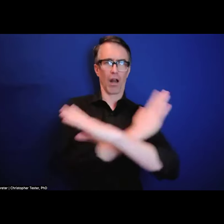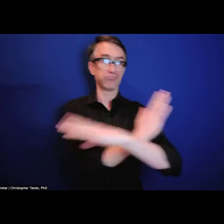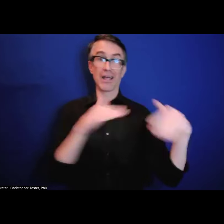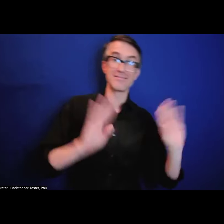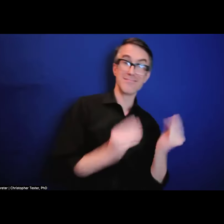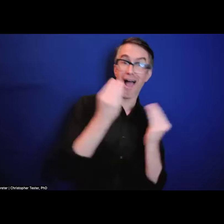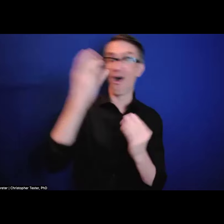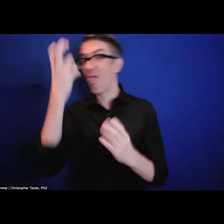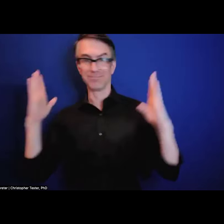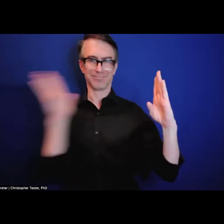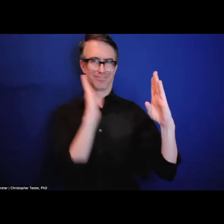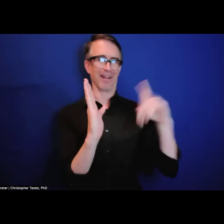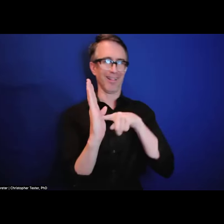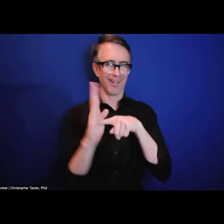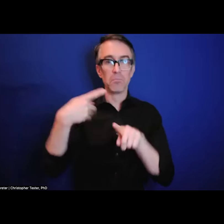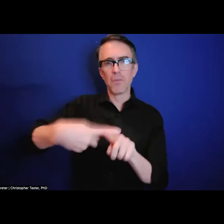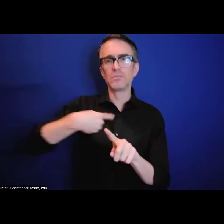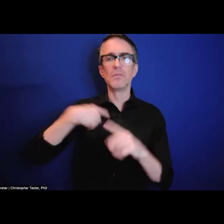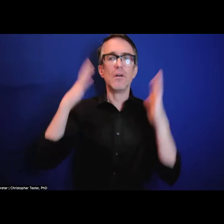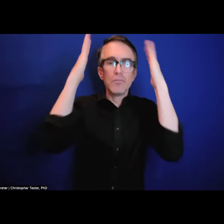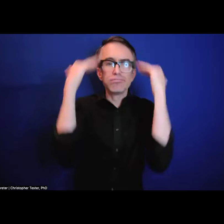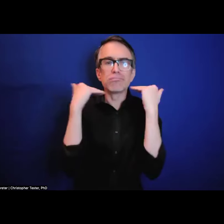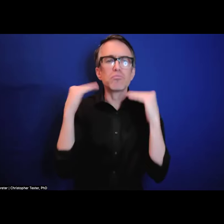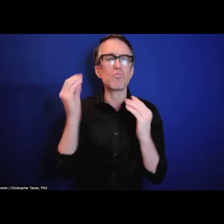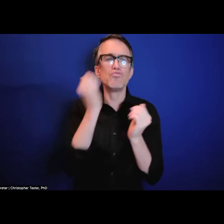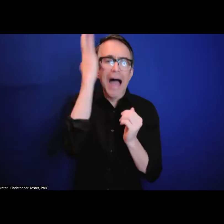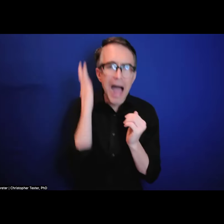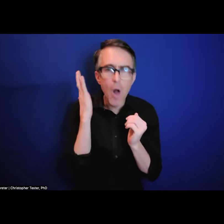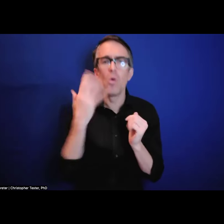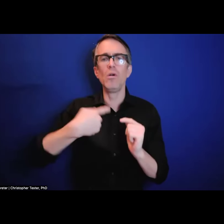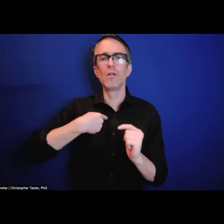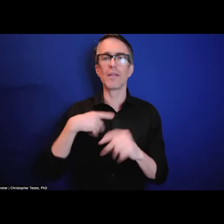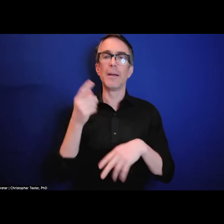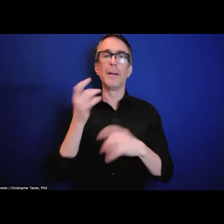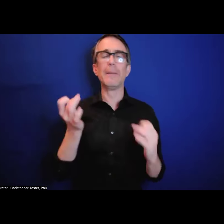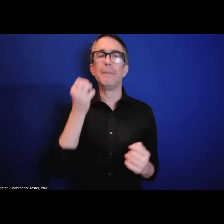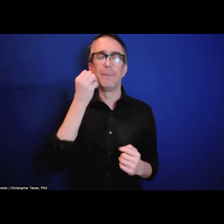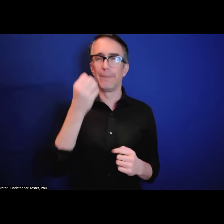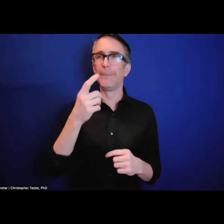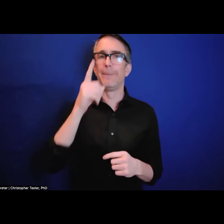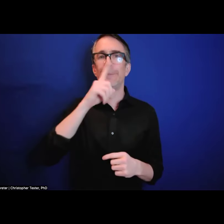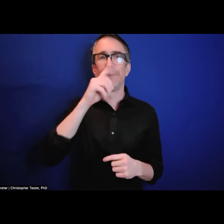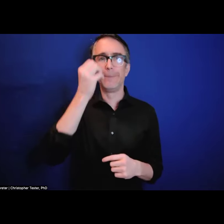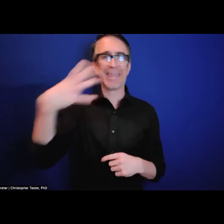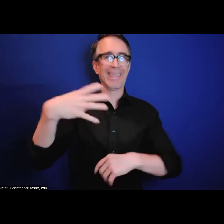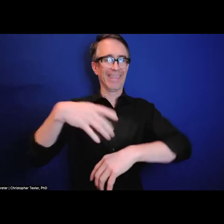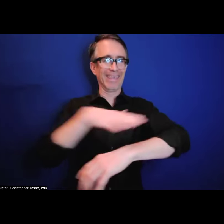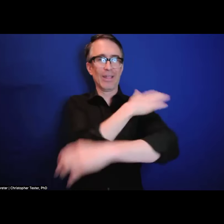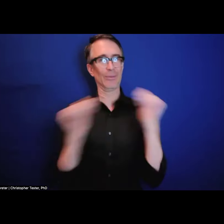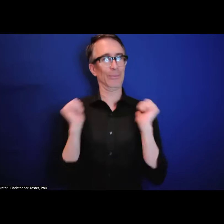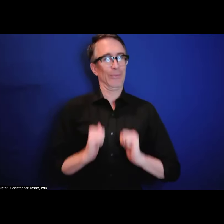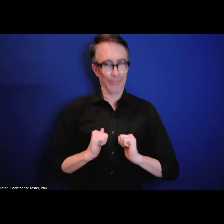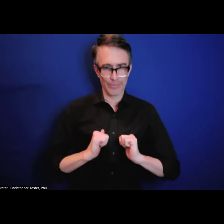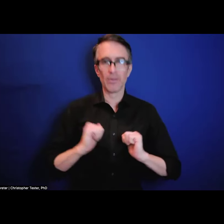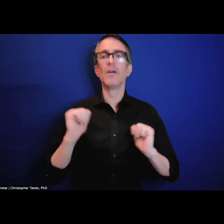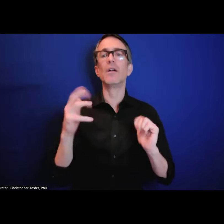webinar. Since 1992, this day has been celebrated to promote the rights and the well-being of persons